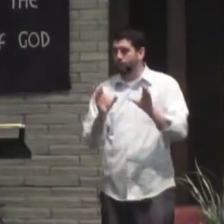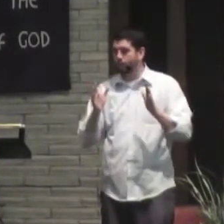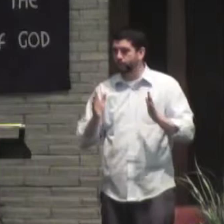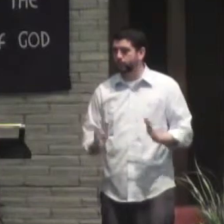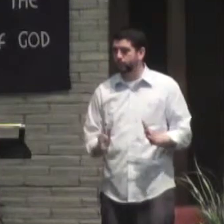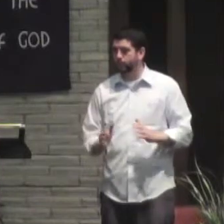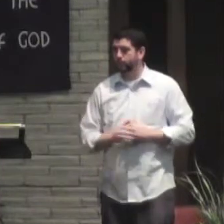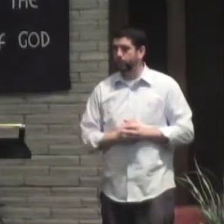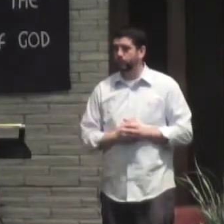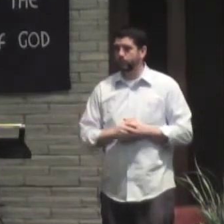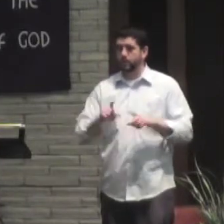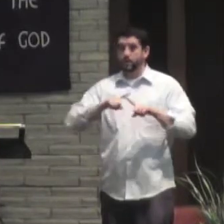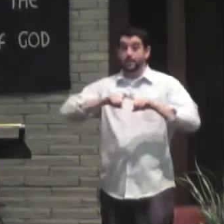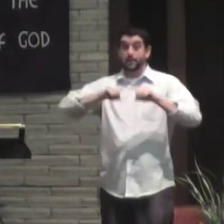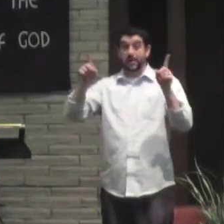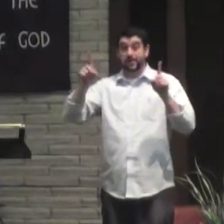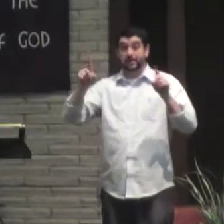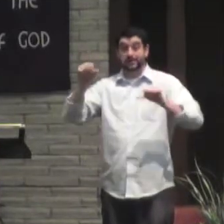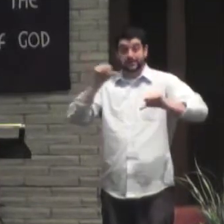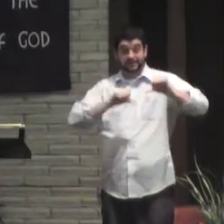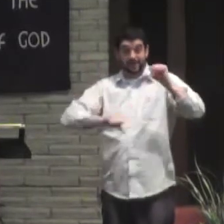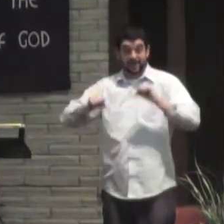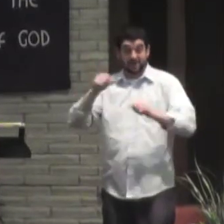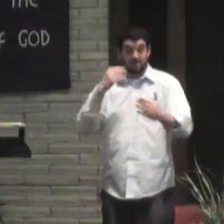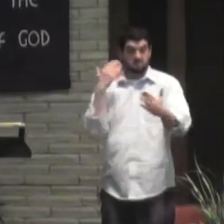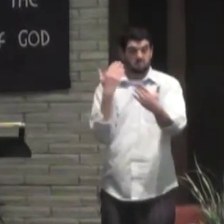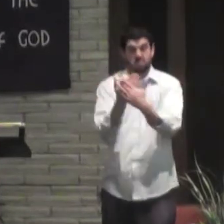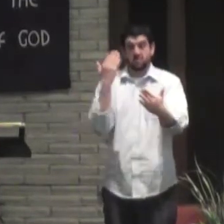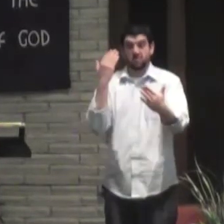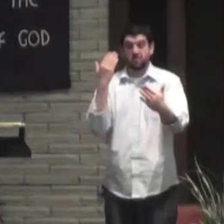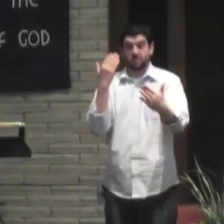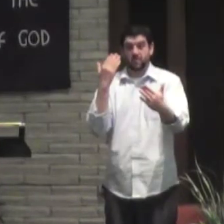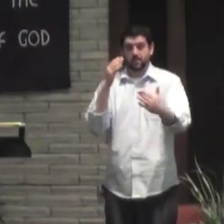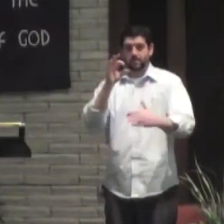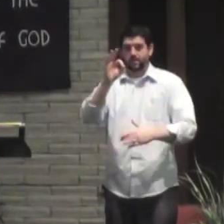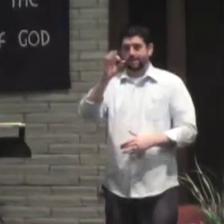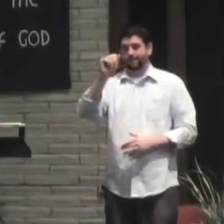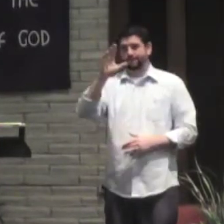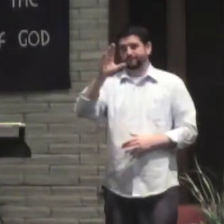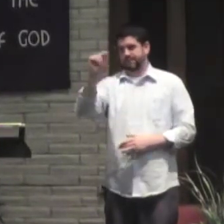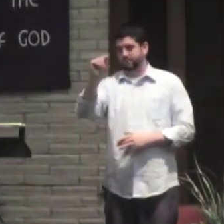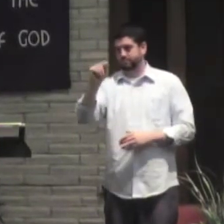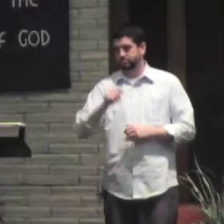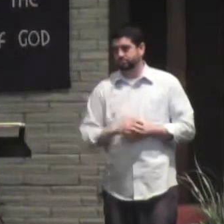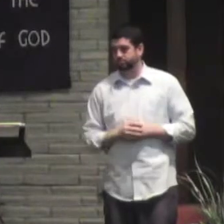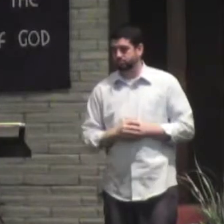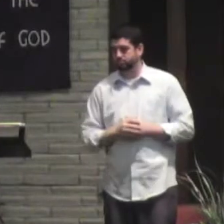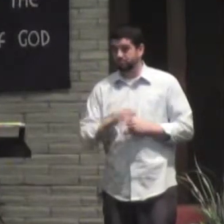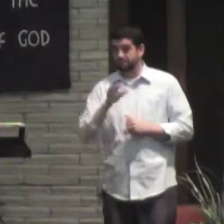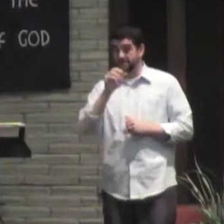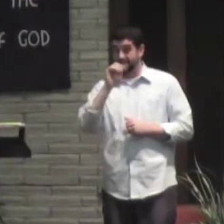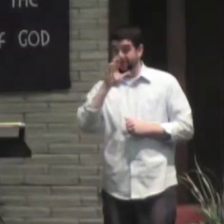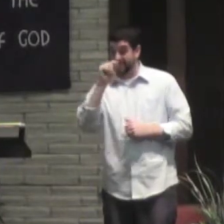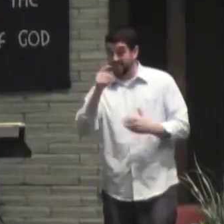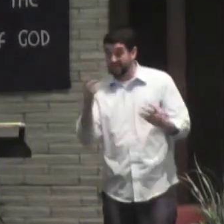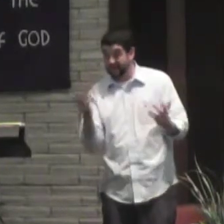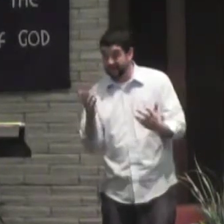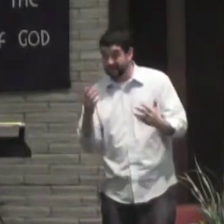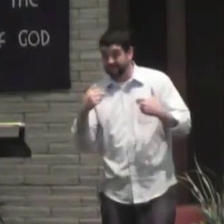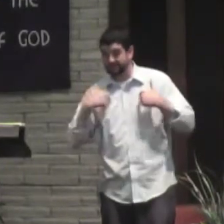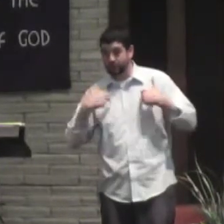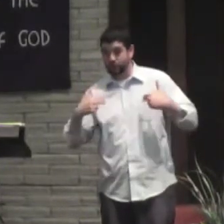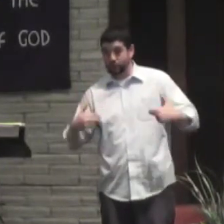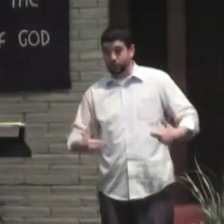But science has proved that it is actually a fact. The human body